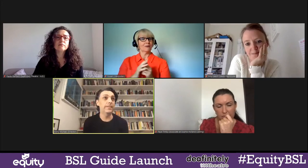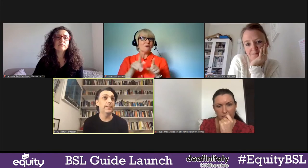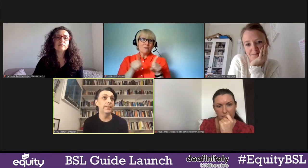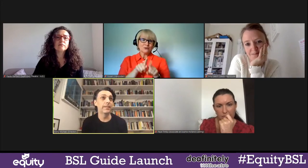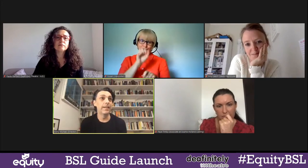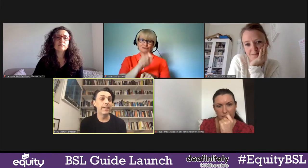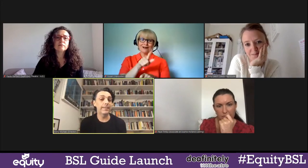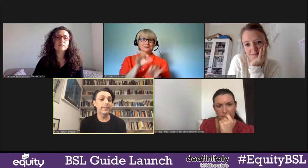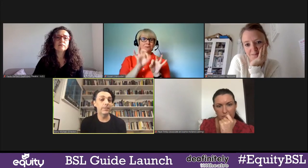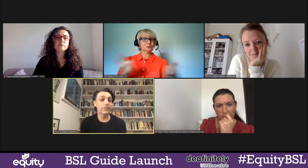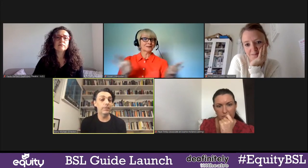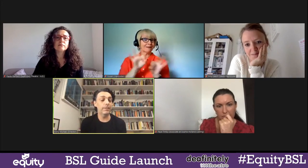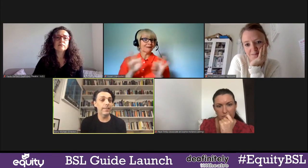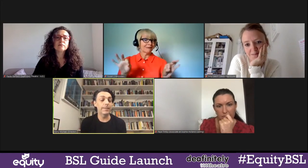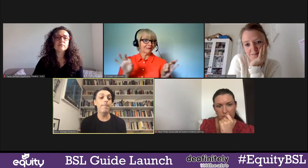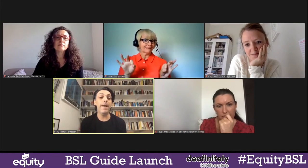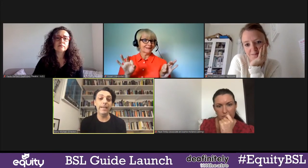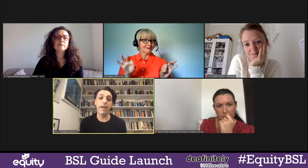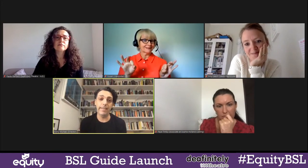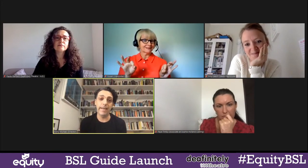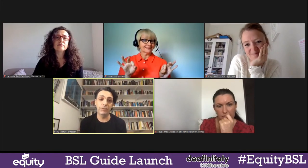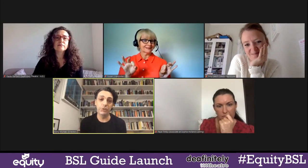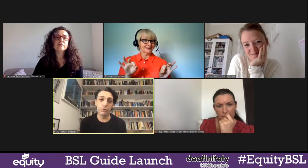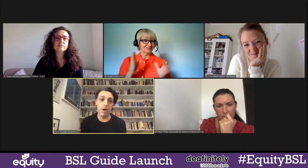is it's a mad idea to try and